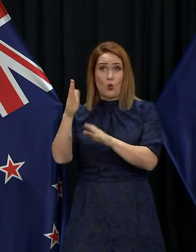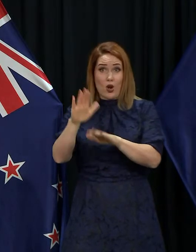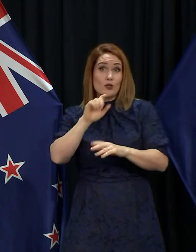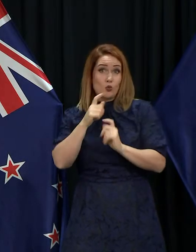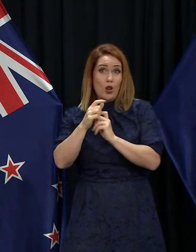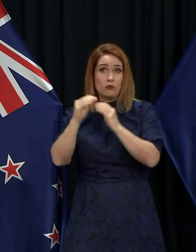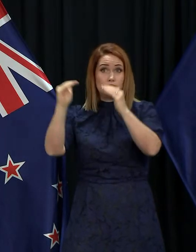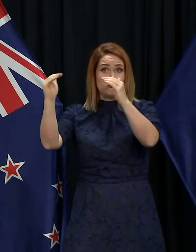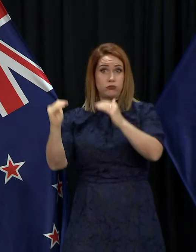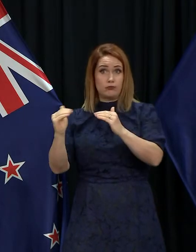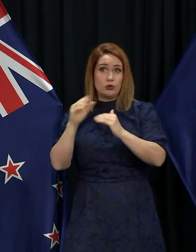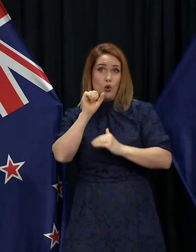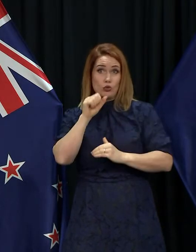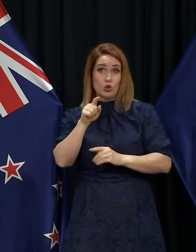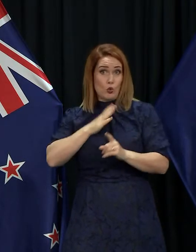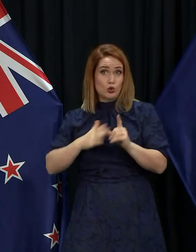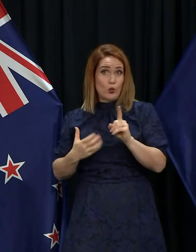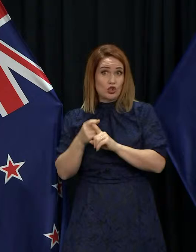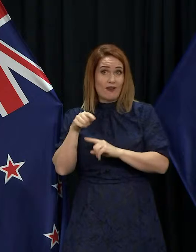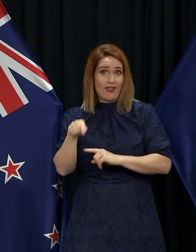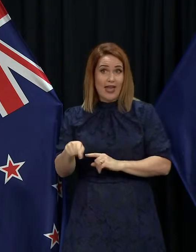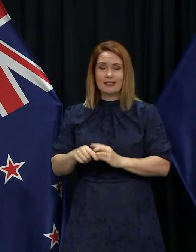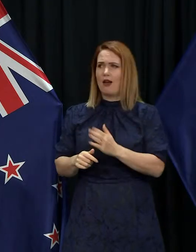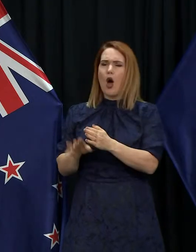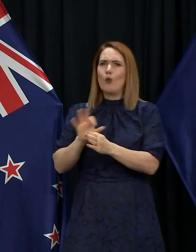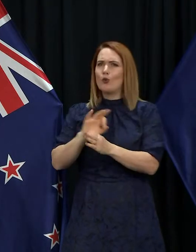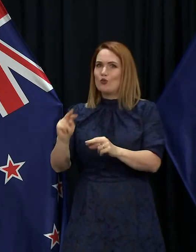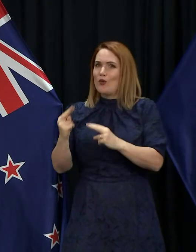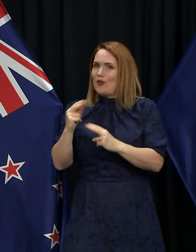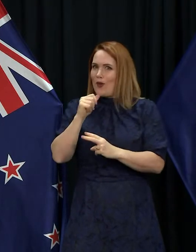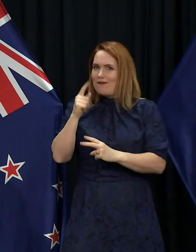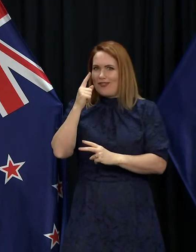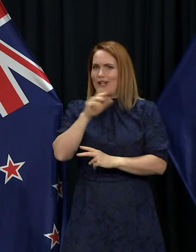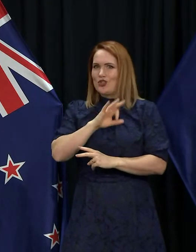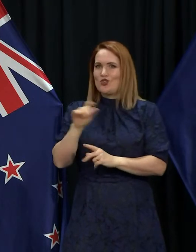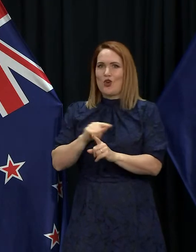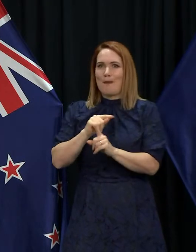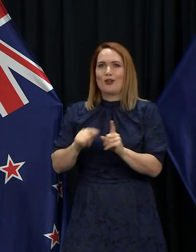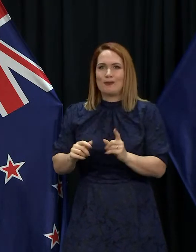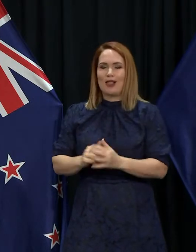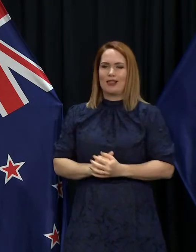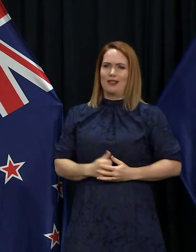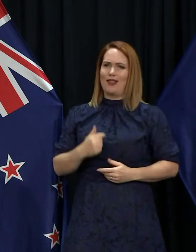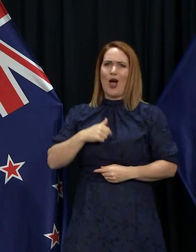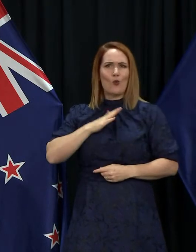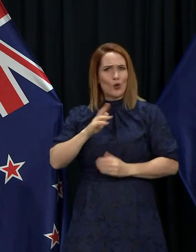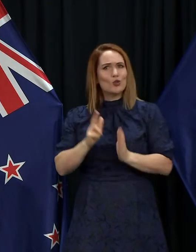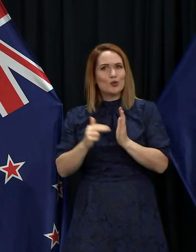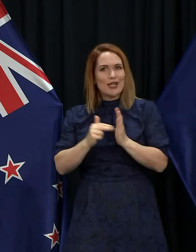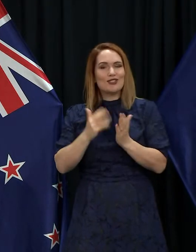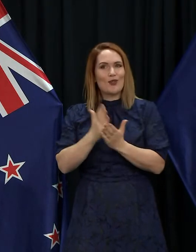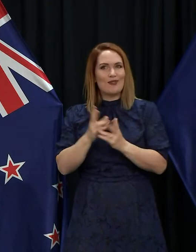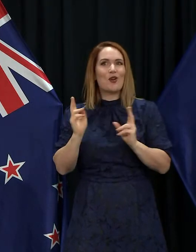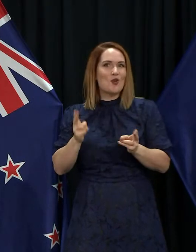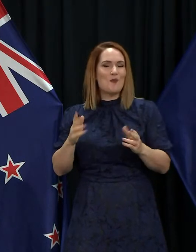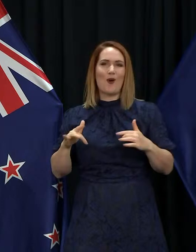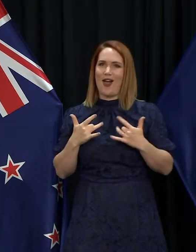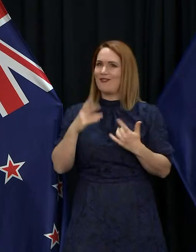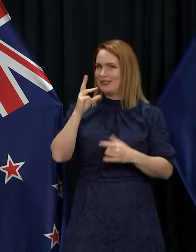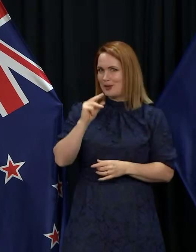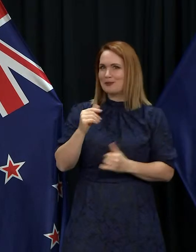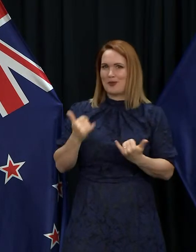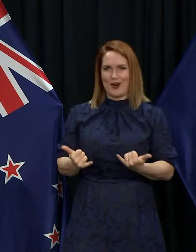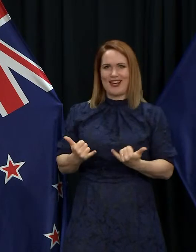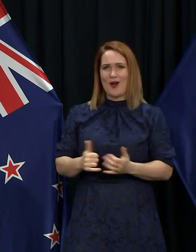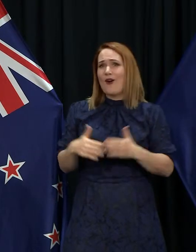think it was possible. Something you want to achieve though? I want New Zealand to be living as normal a life as possible right now.